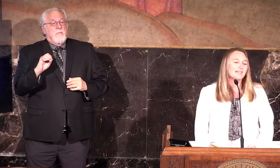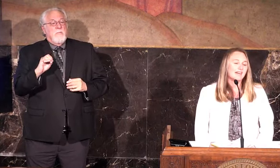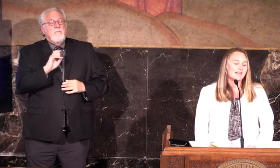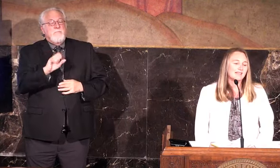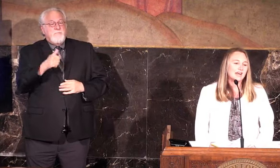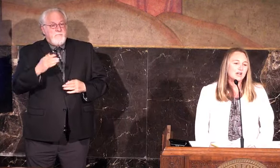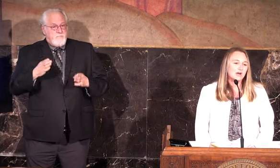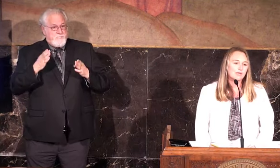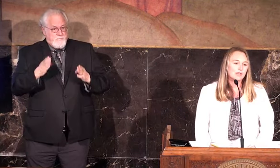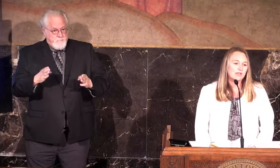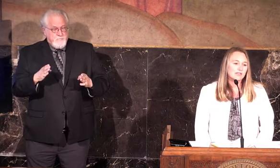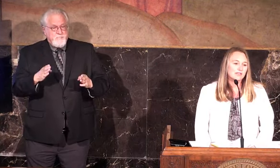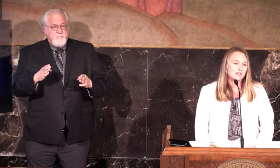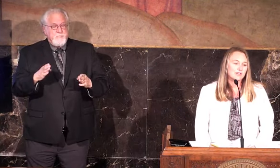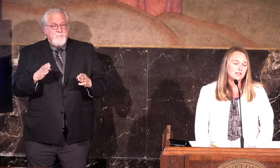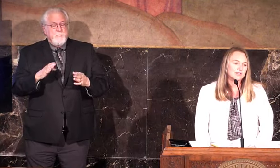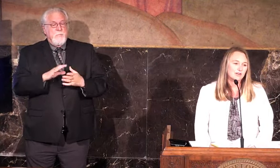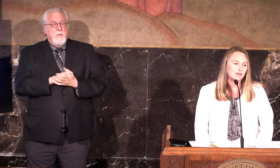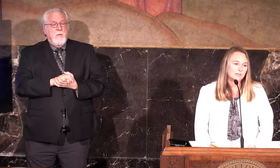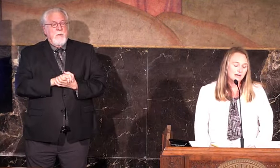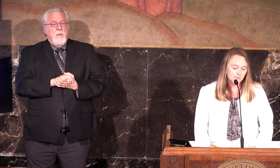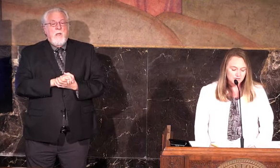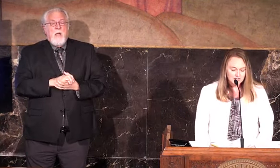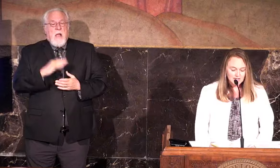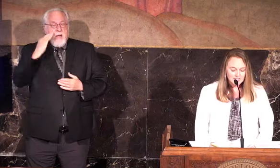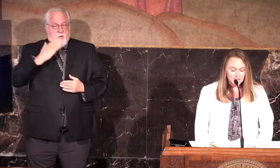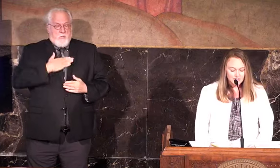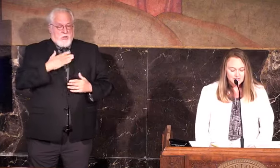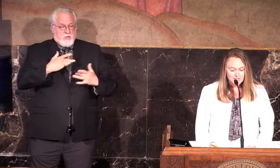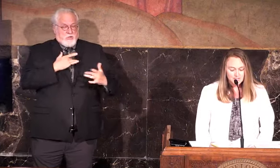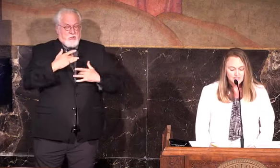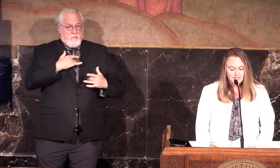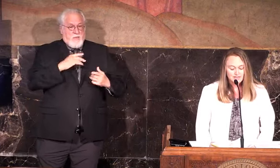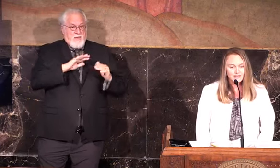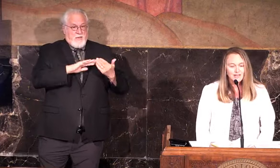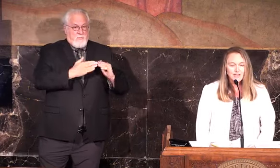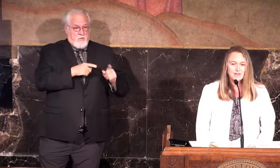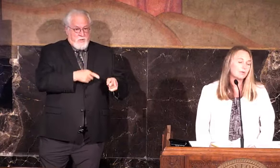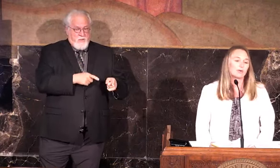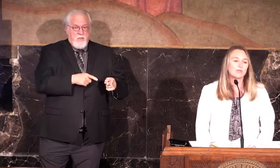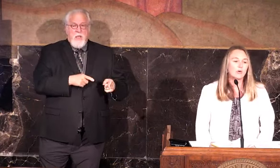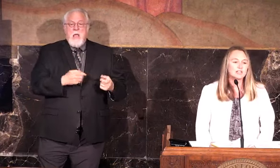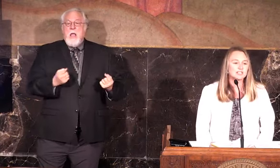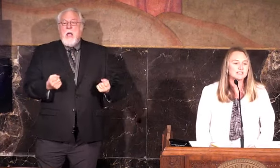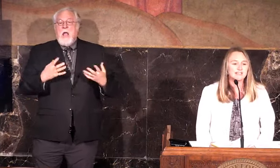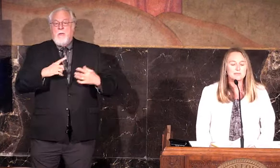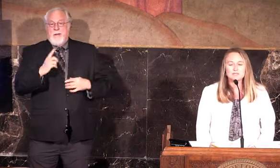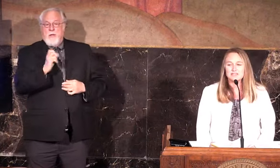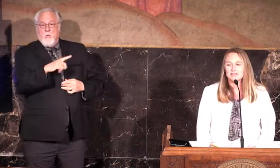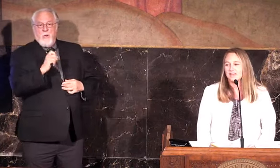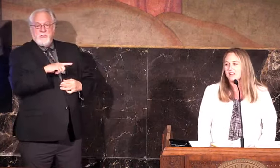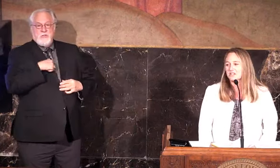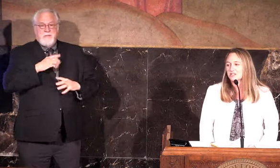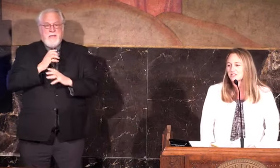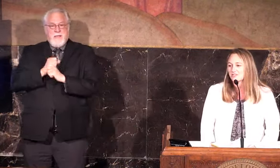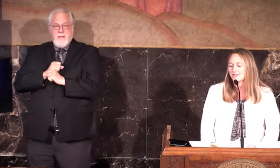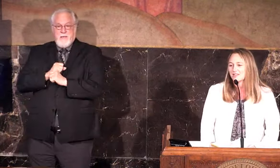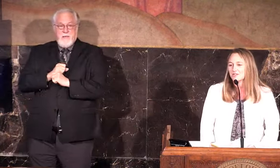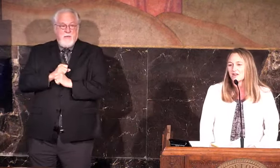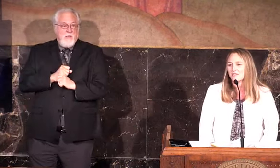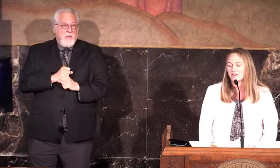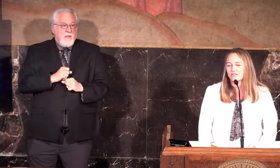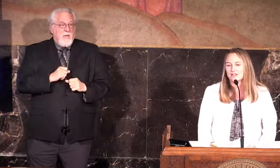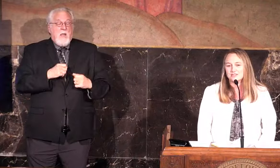Another way that I know that the concern in my community has increased is just the number of questions that I'm receiving. Actually, just